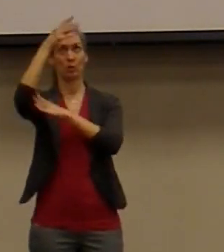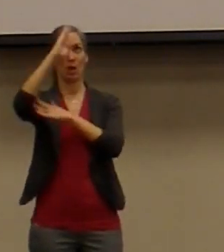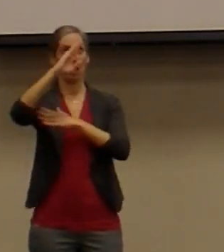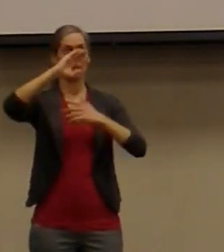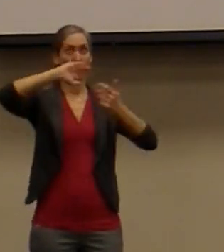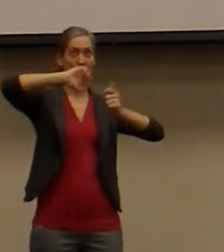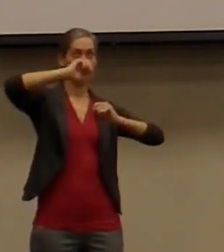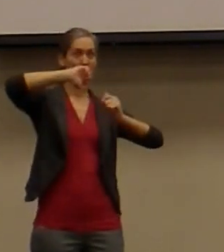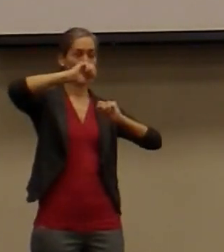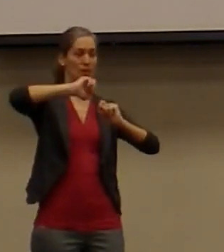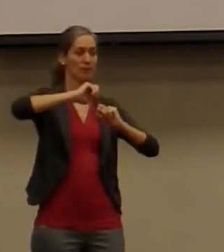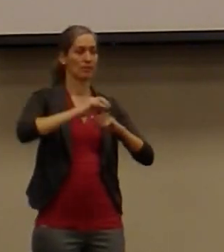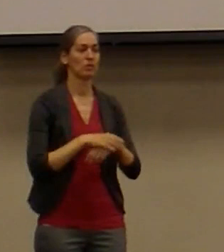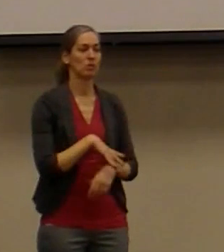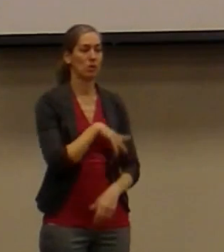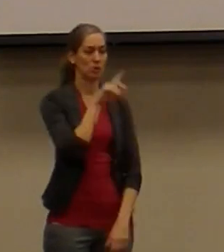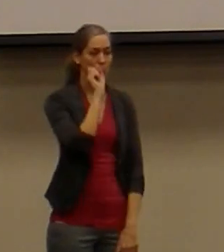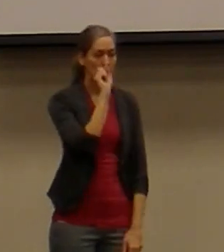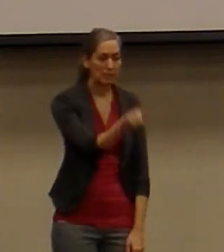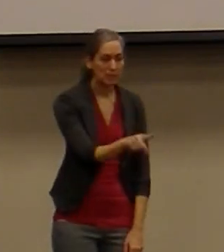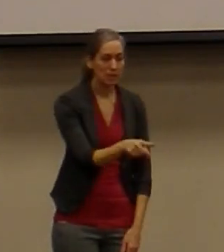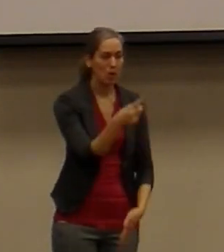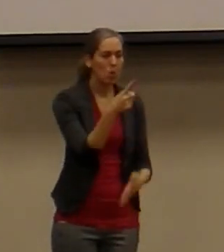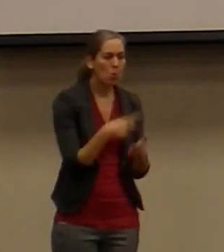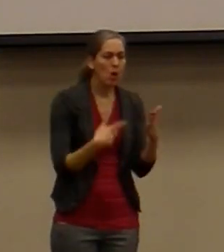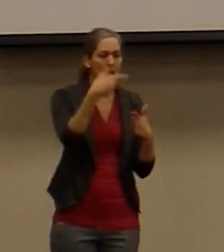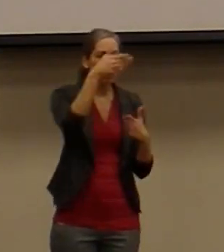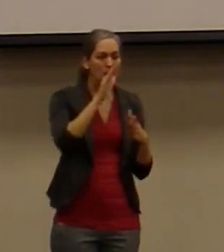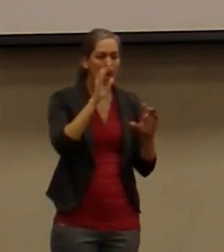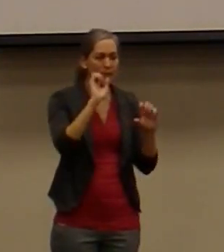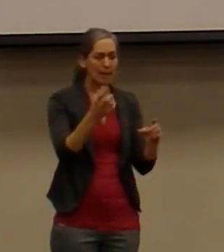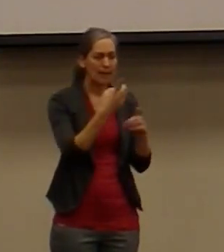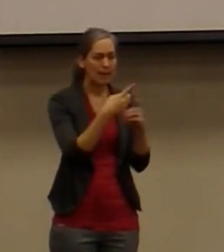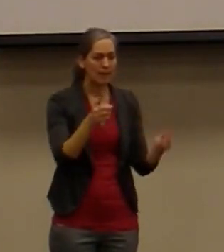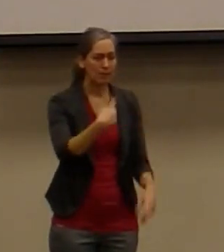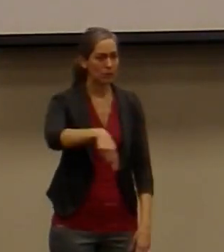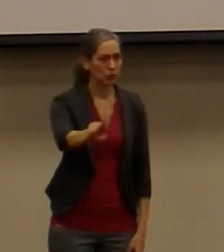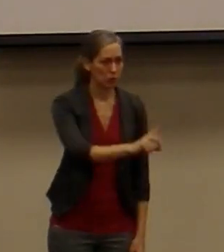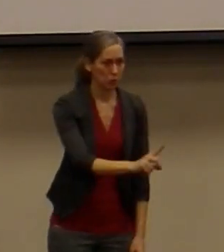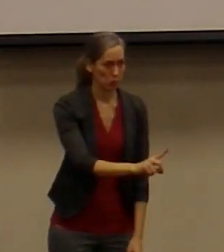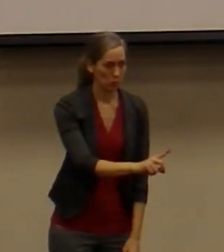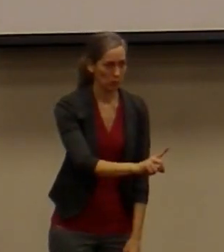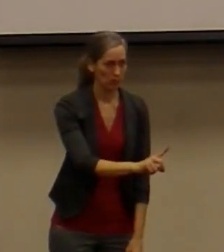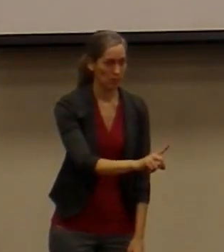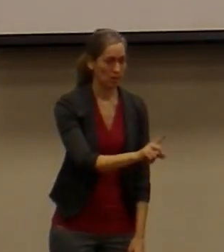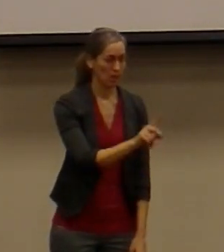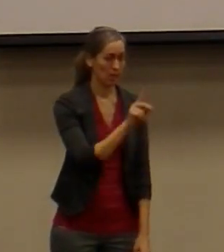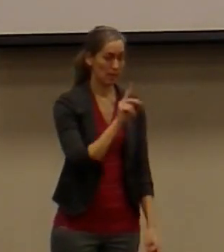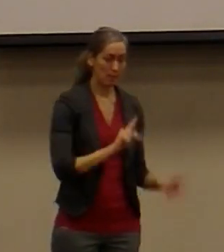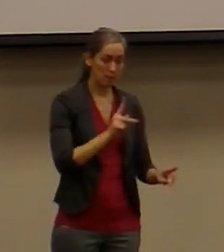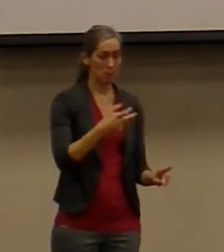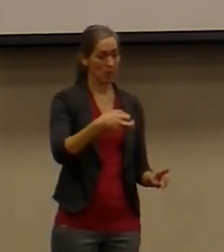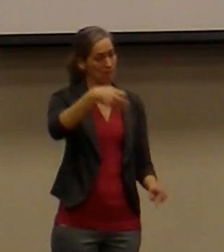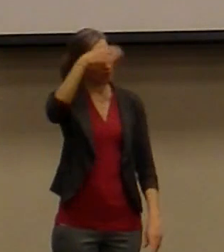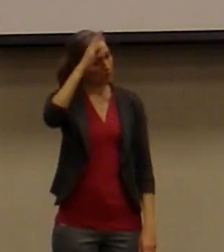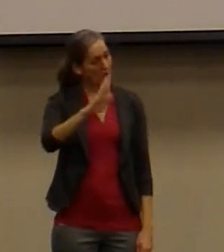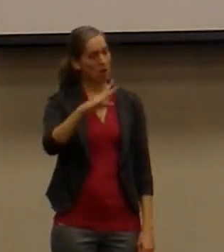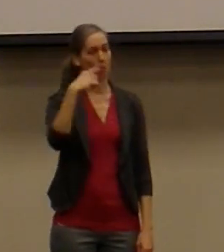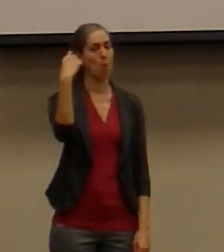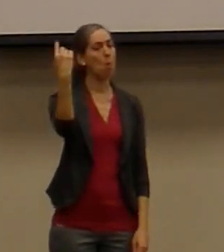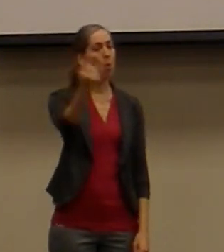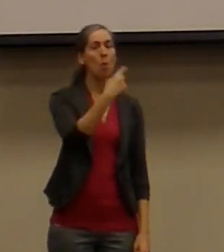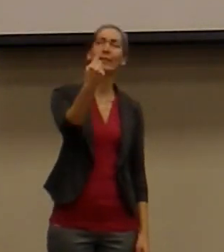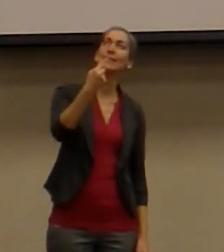And when the question is asked over and over, what God will be able to deliver you, the people of God will